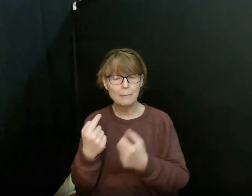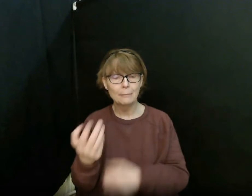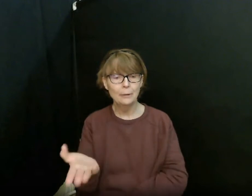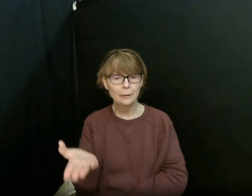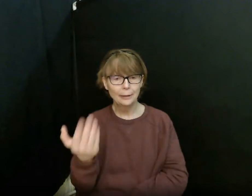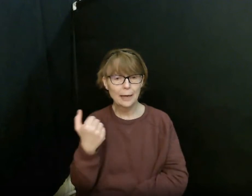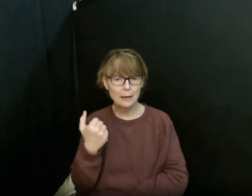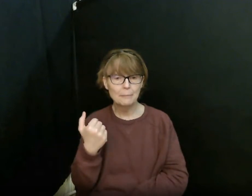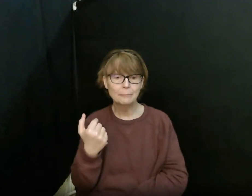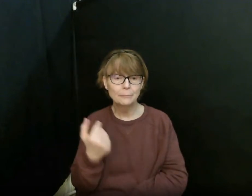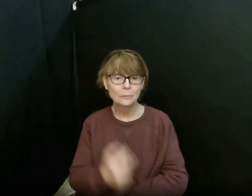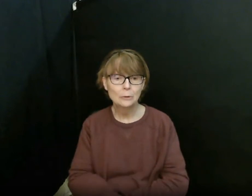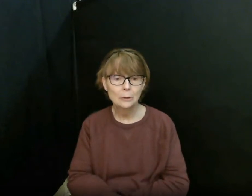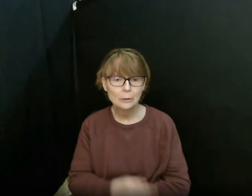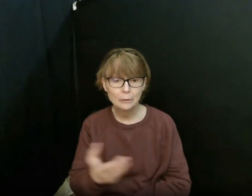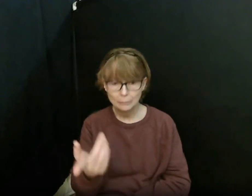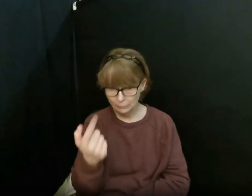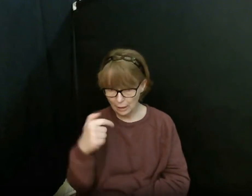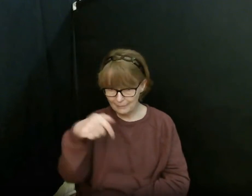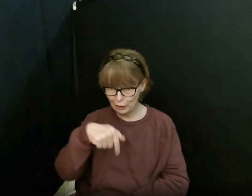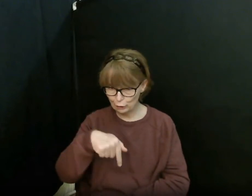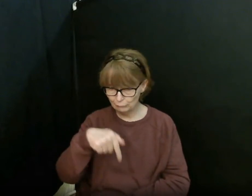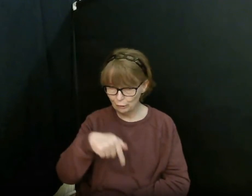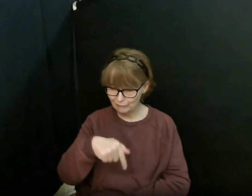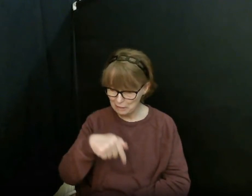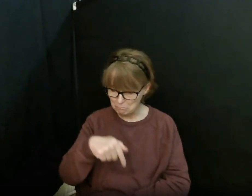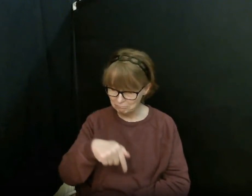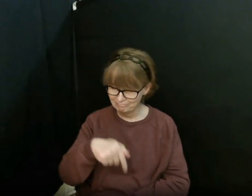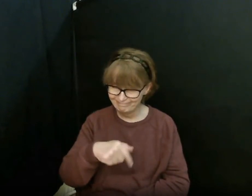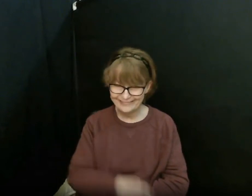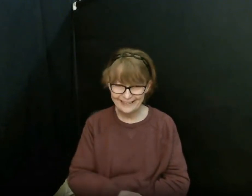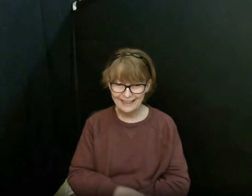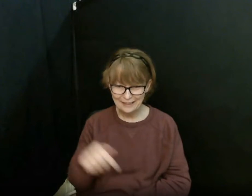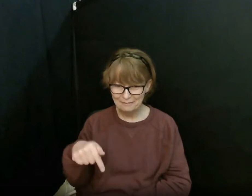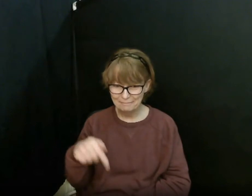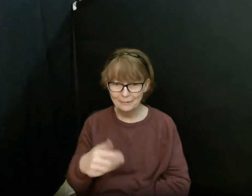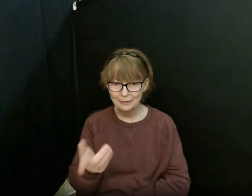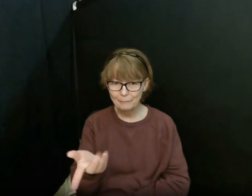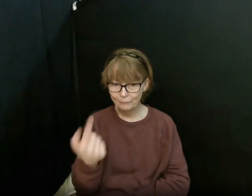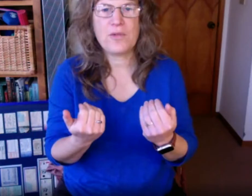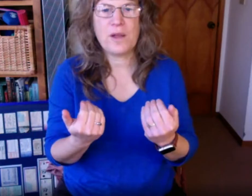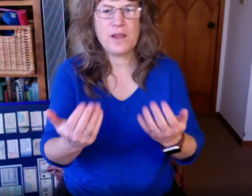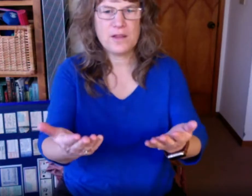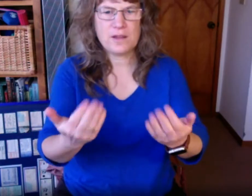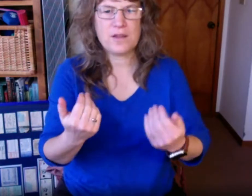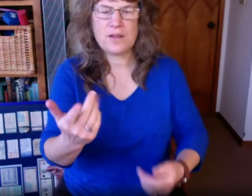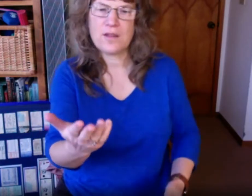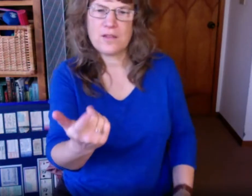Come, come, come here. No, come. So either way, Hmm.